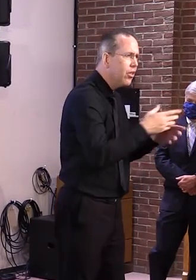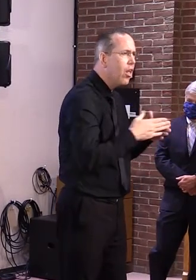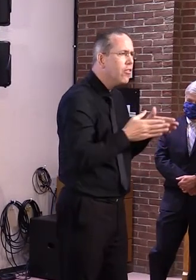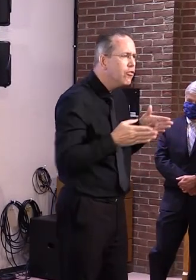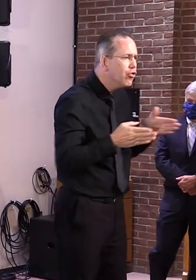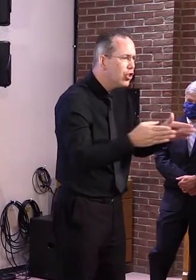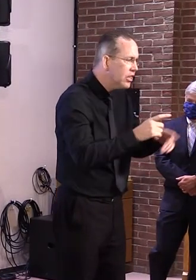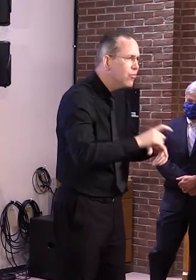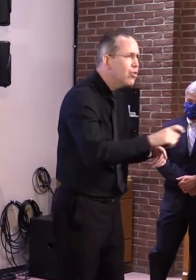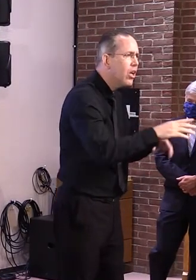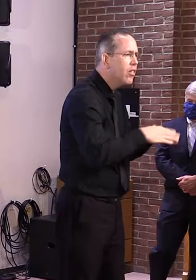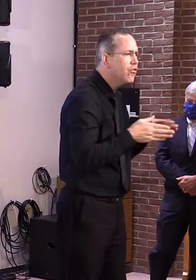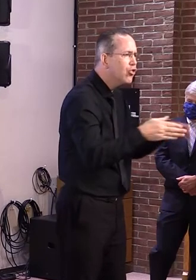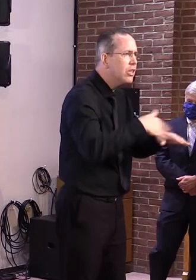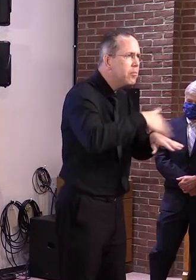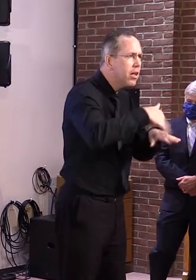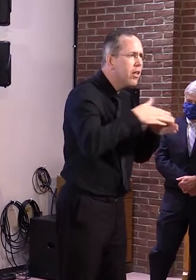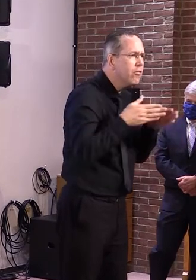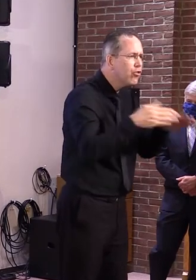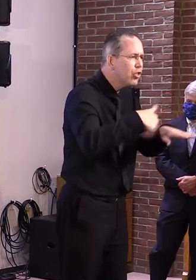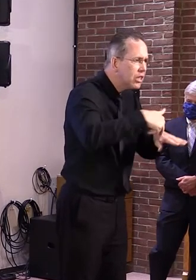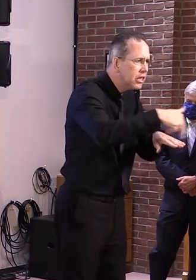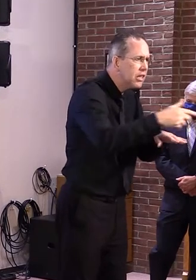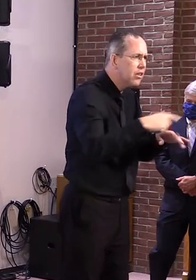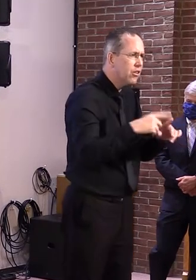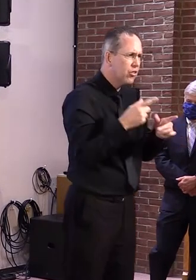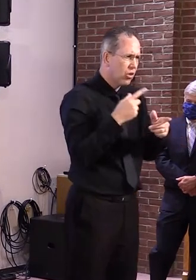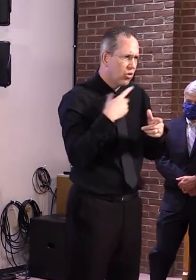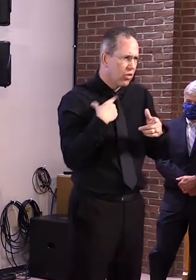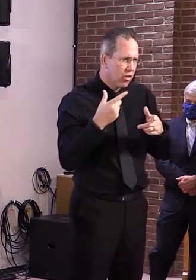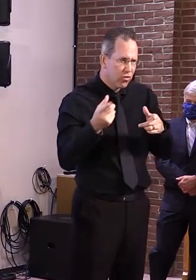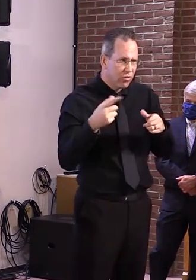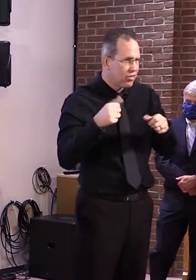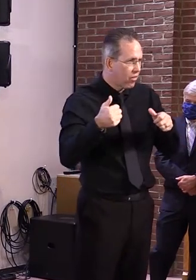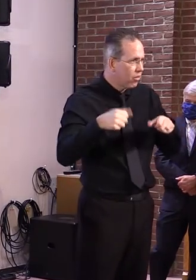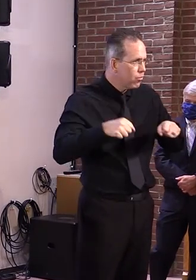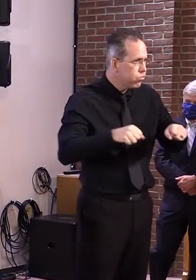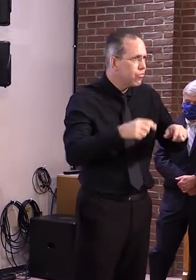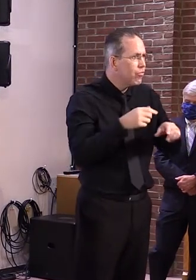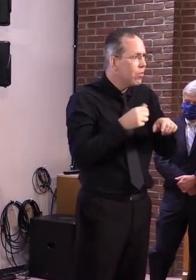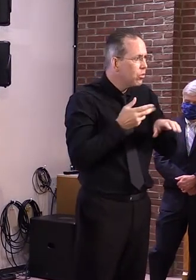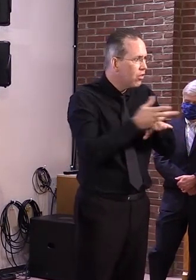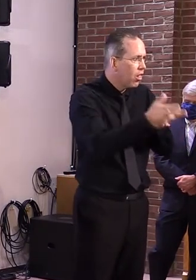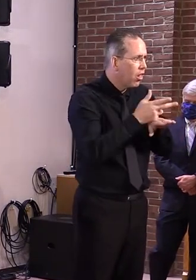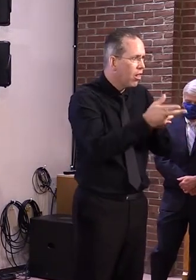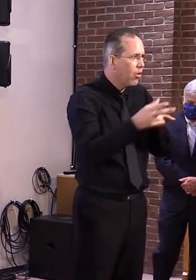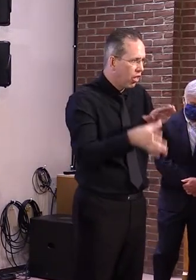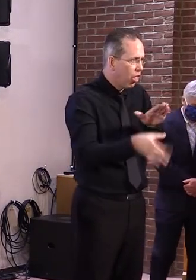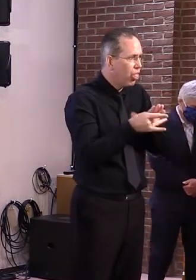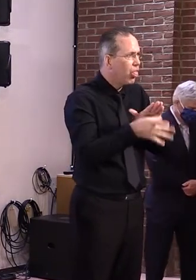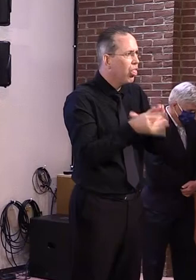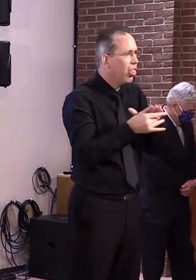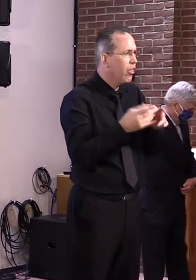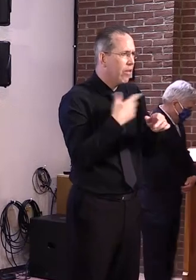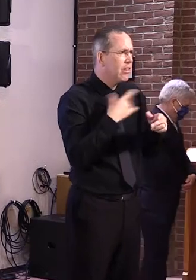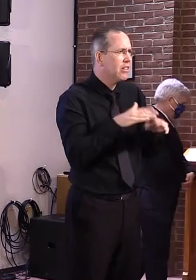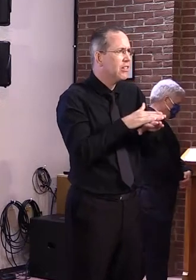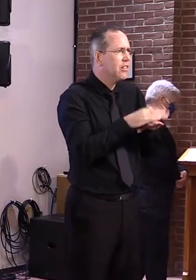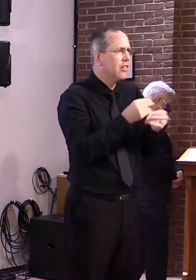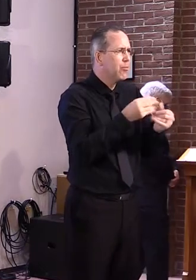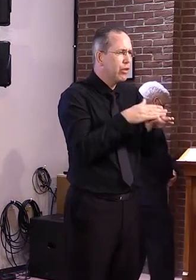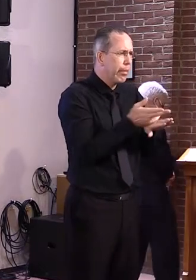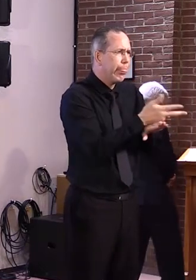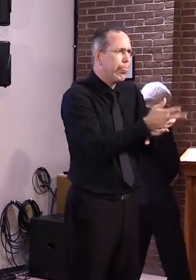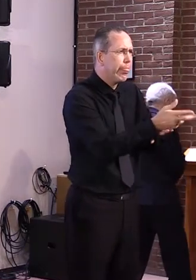or even pedestrians, and in the messages, I mean, you talk about not censoring. It